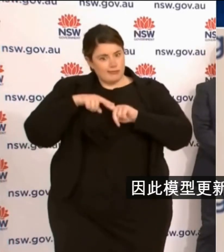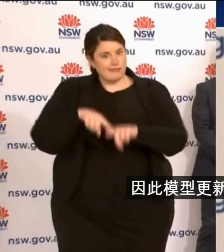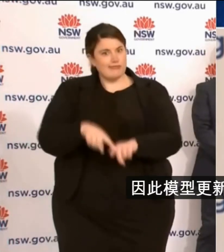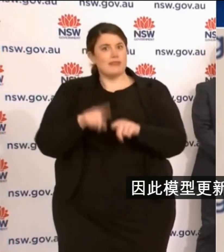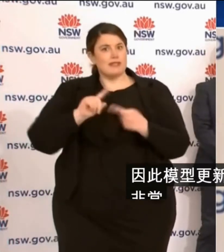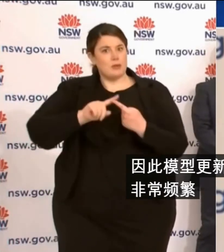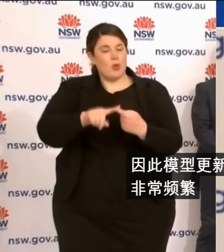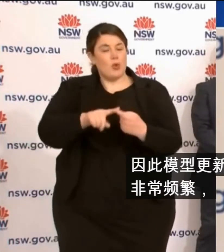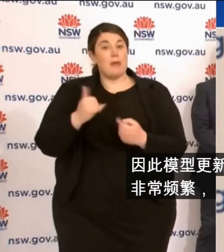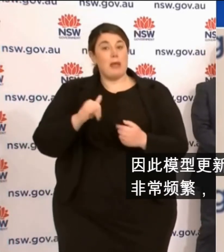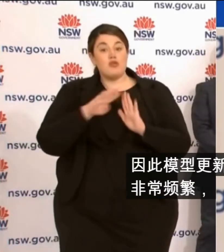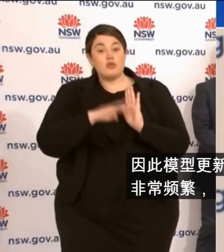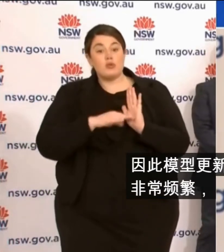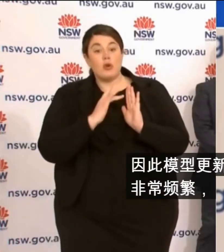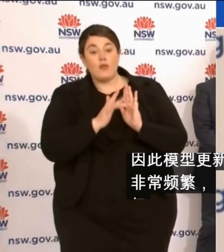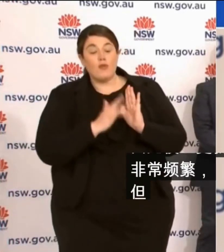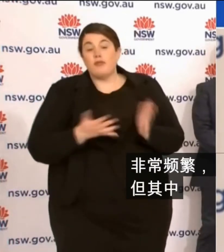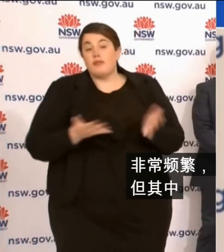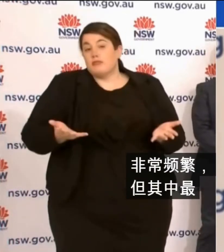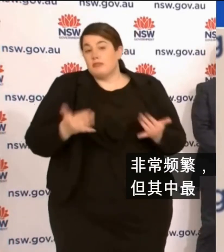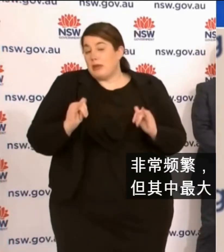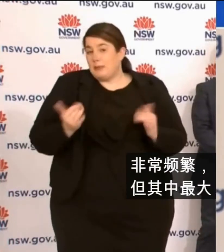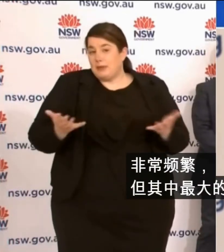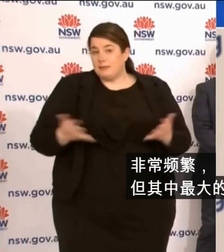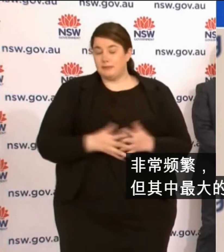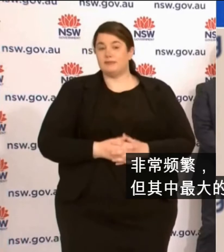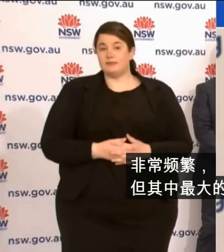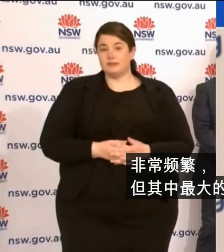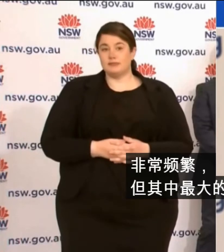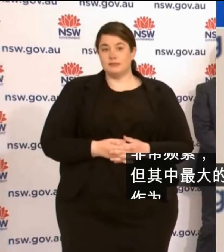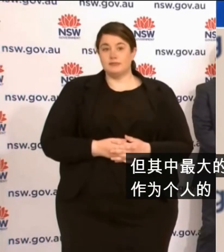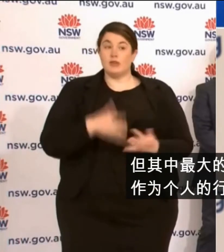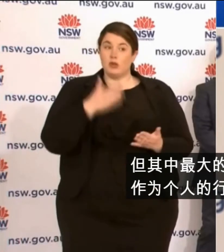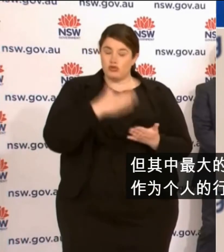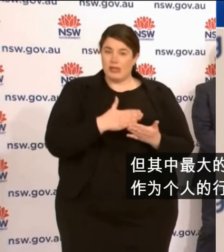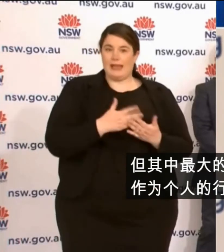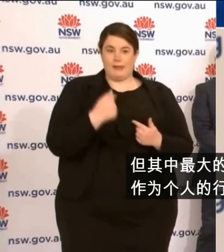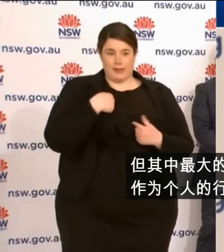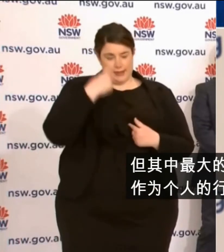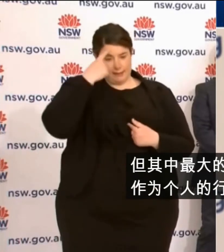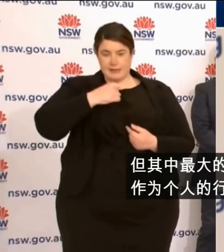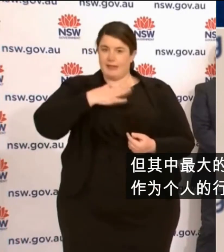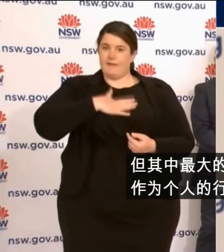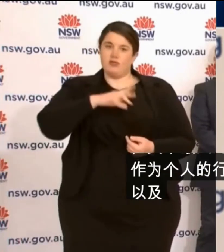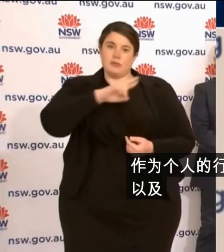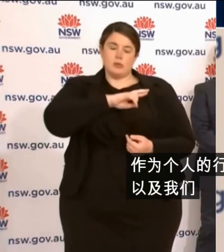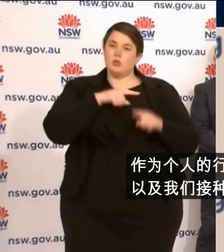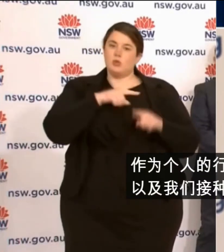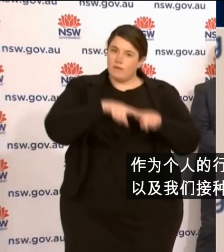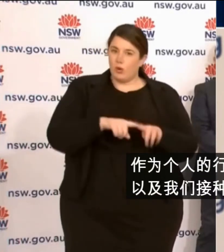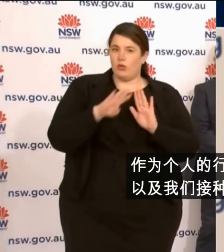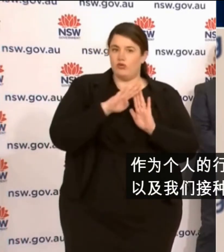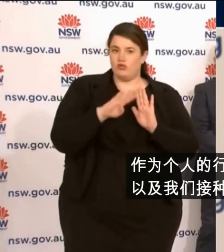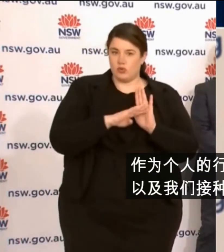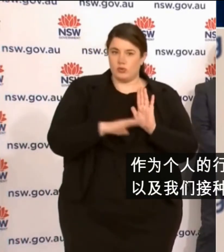updated very frequently, but the largest factors in it is how we behave as individuals and